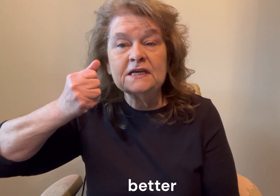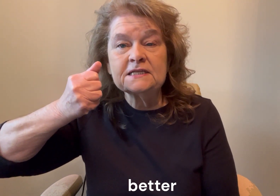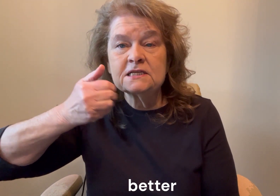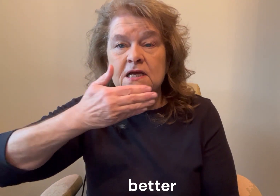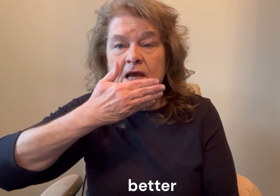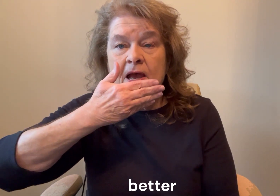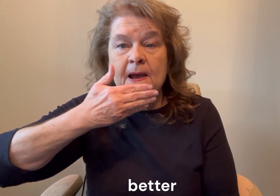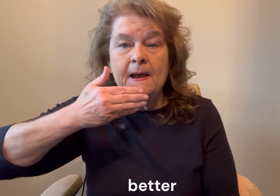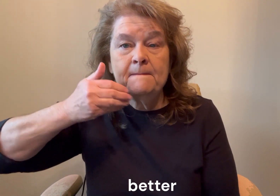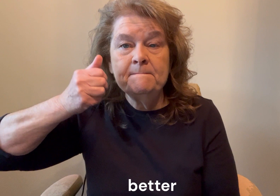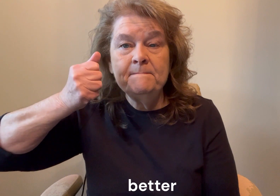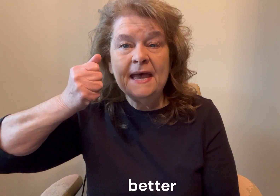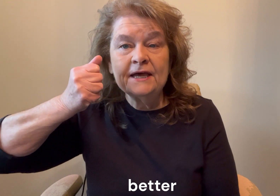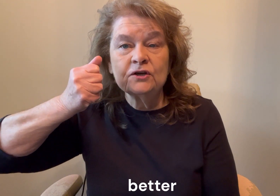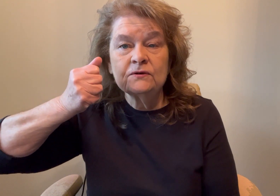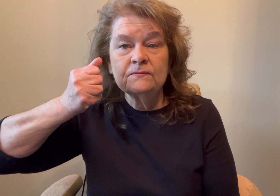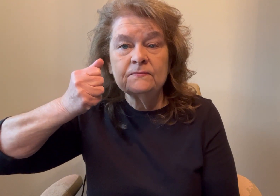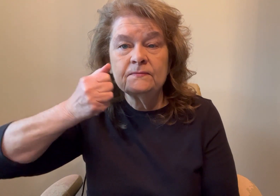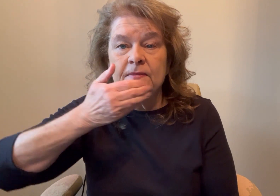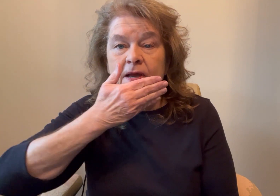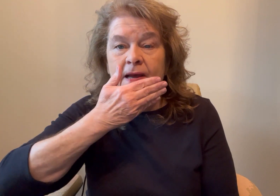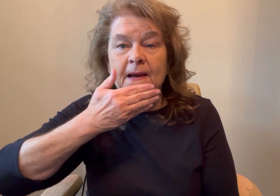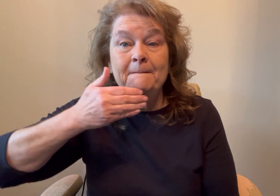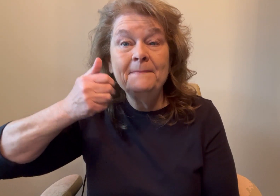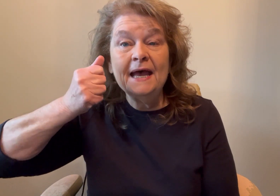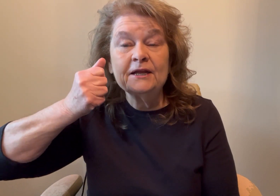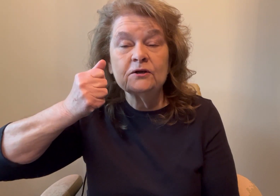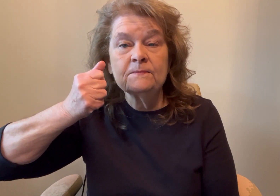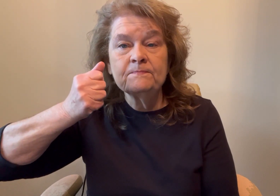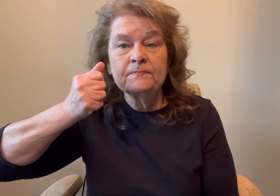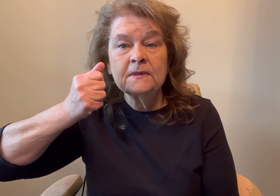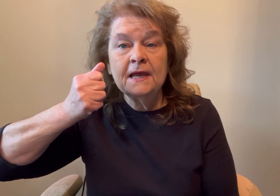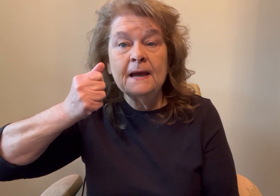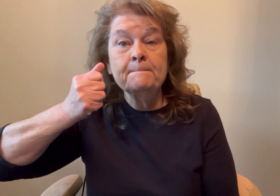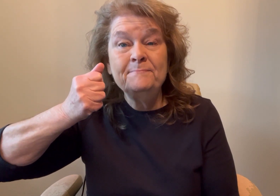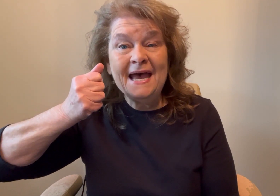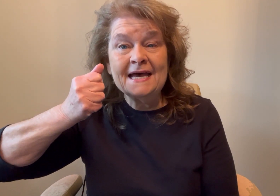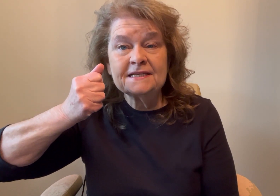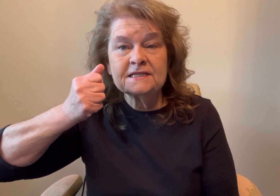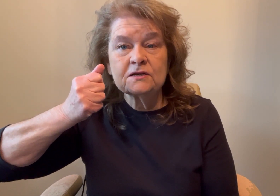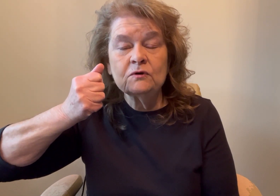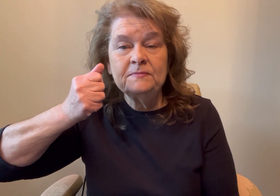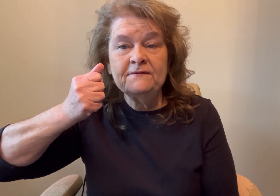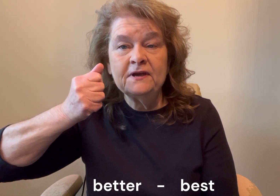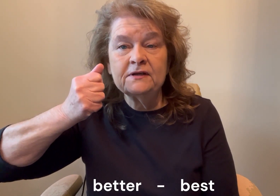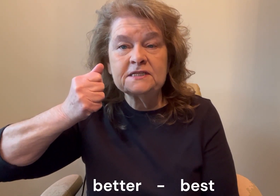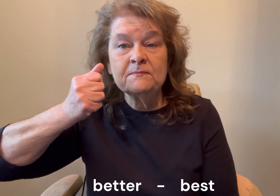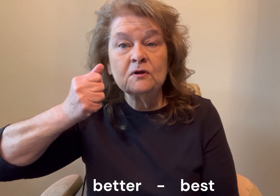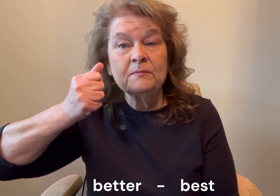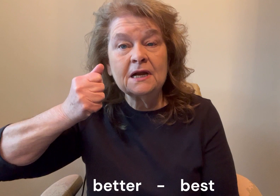fist. Better, better. A best would be very similar but